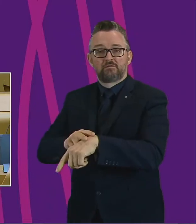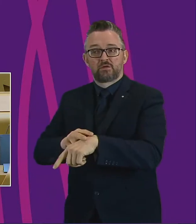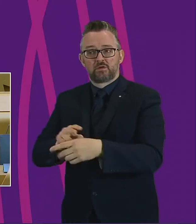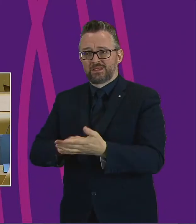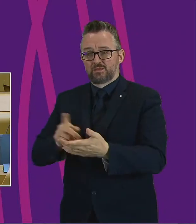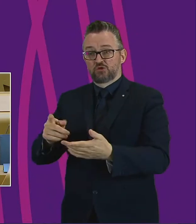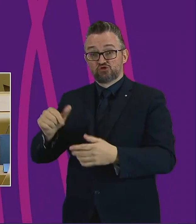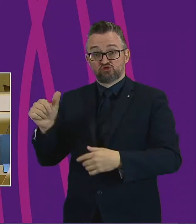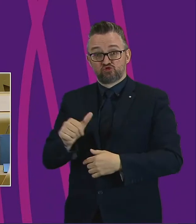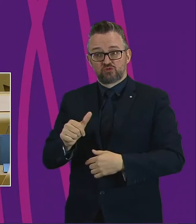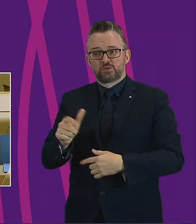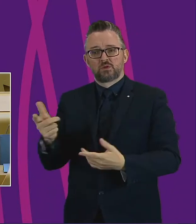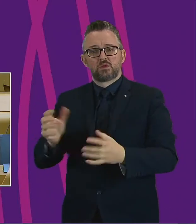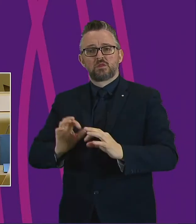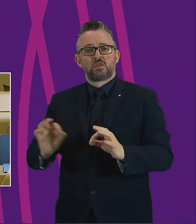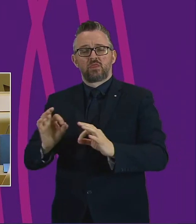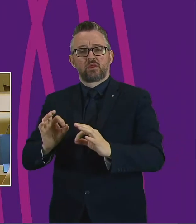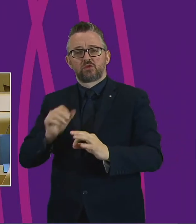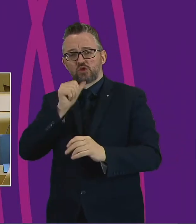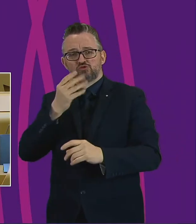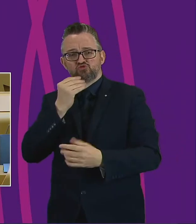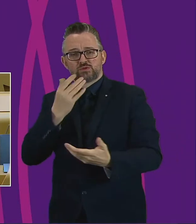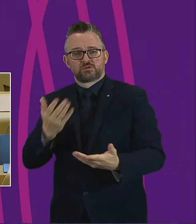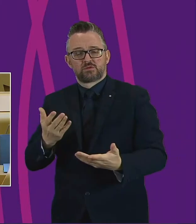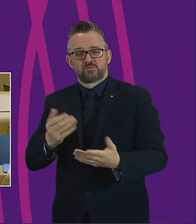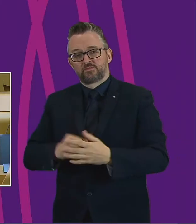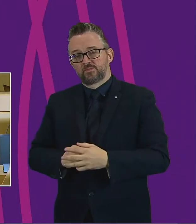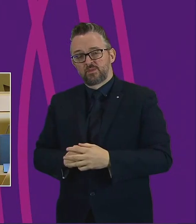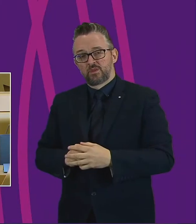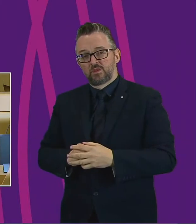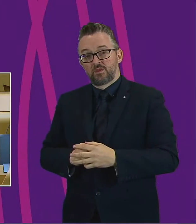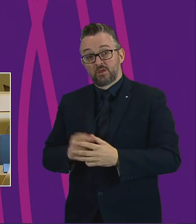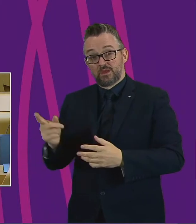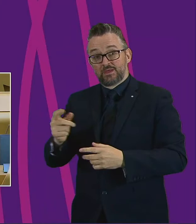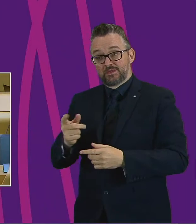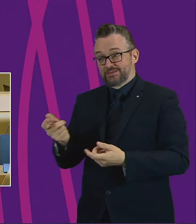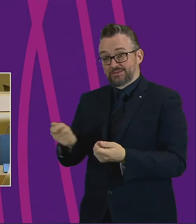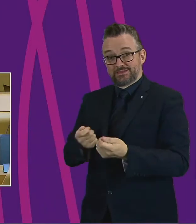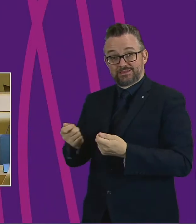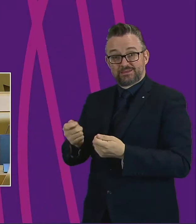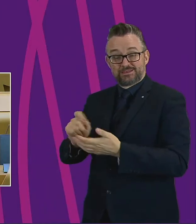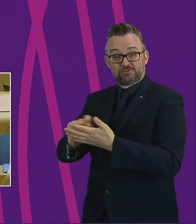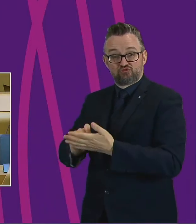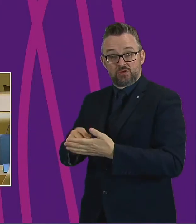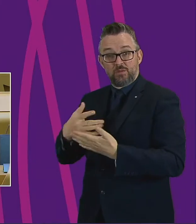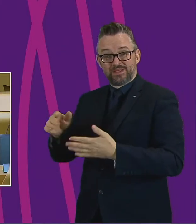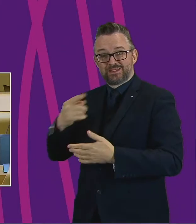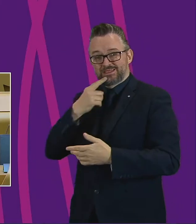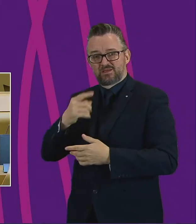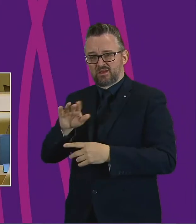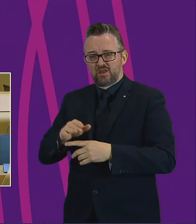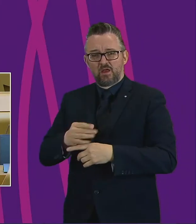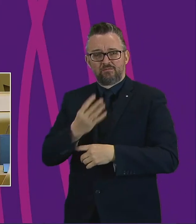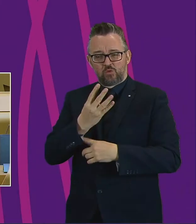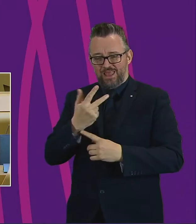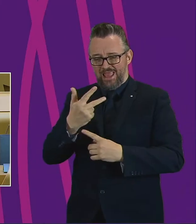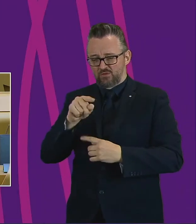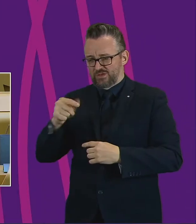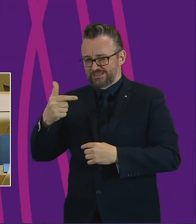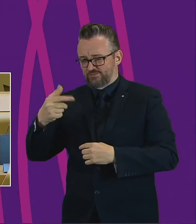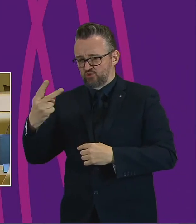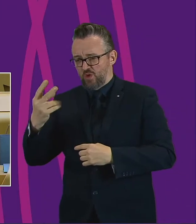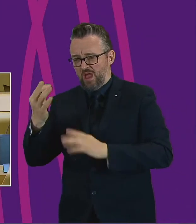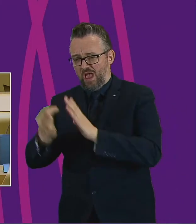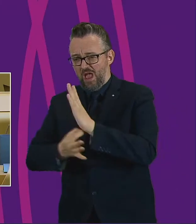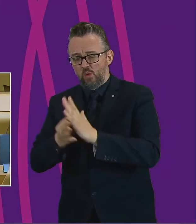to utilise this capacity? And the Cabinet Secretary told me previously that it is taking between 48 and 72 hours for people